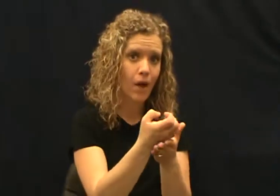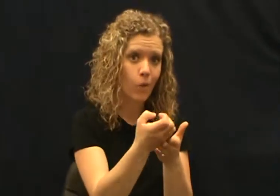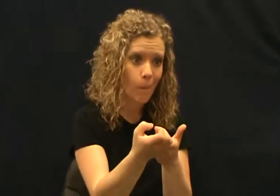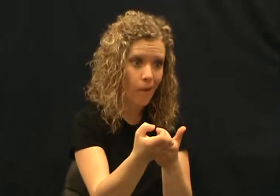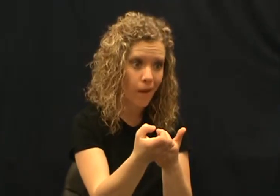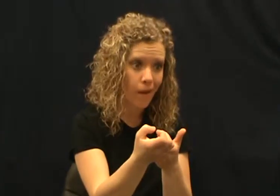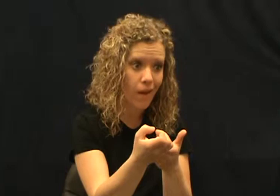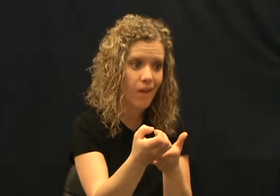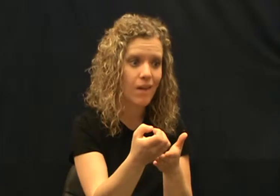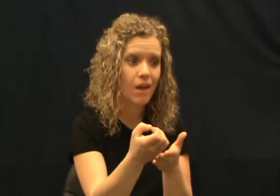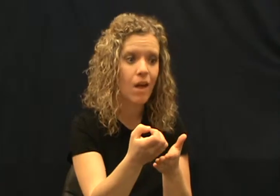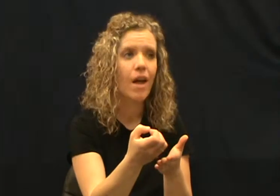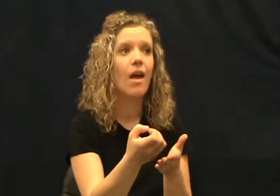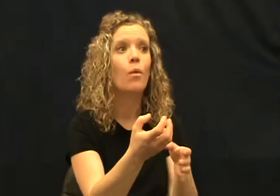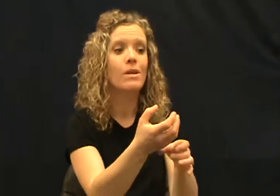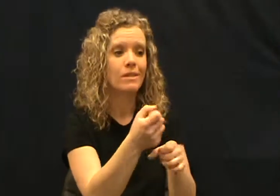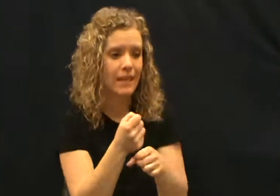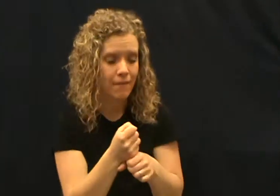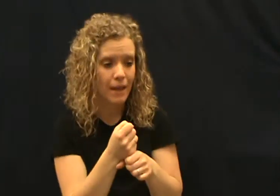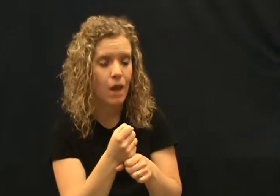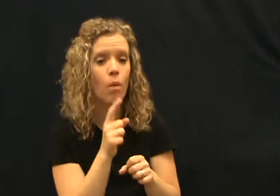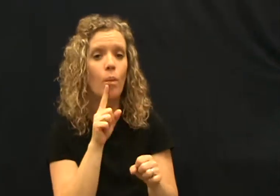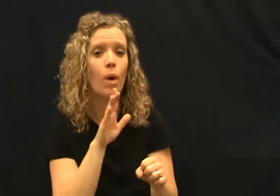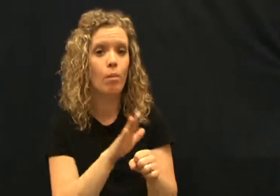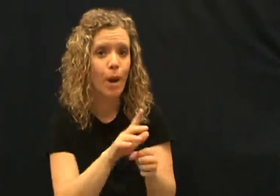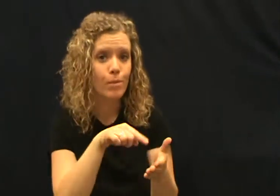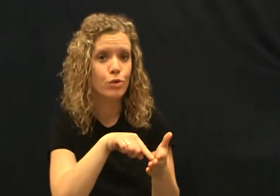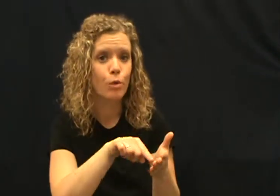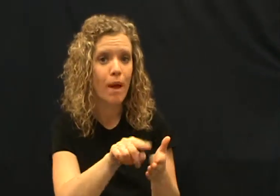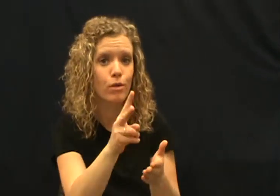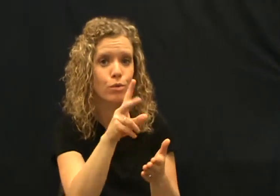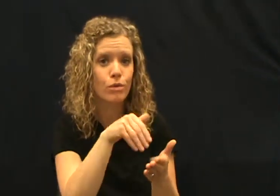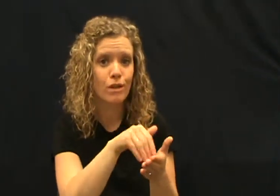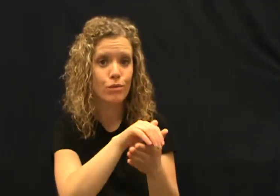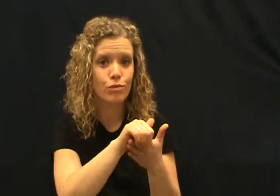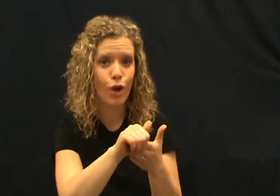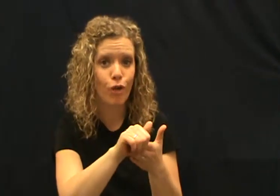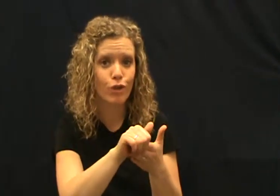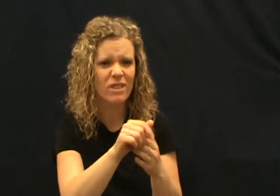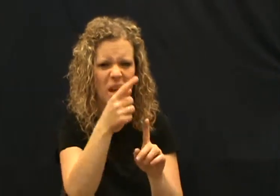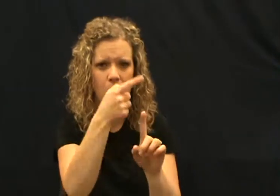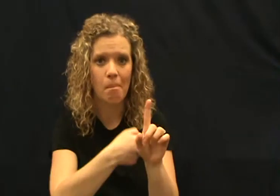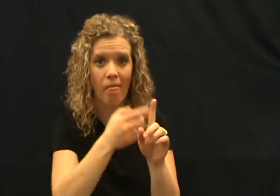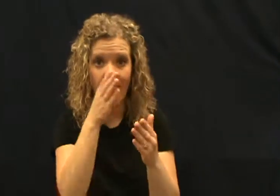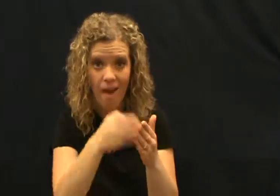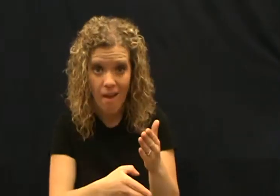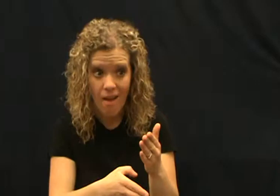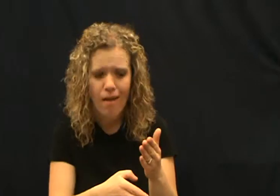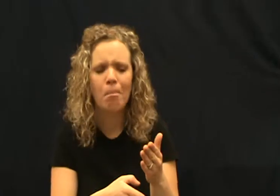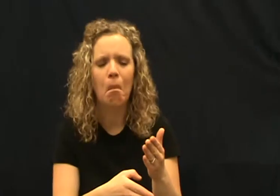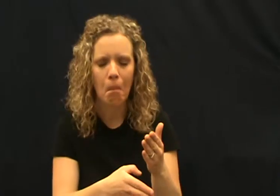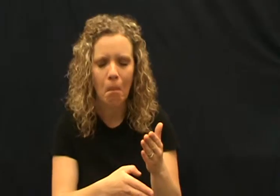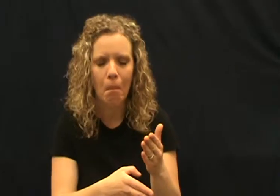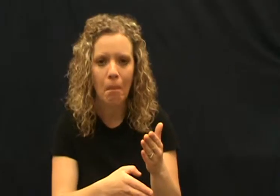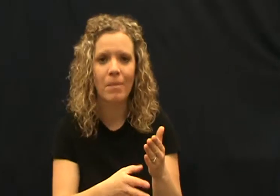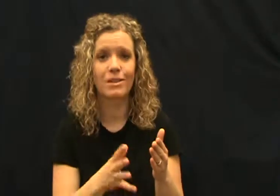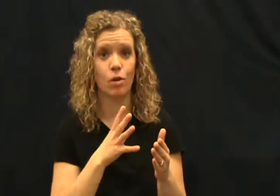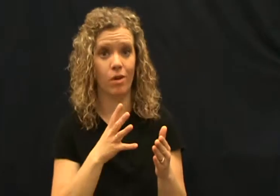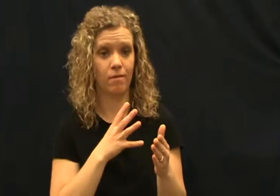pay $2,000, the remaining balance at the end of the month. When we do that, we give them cash, which